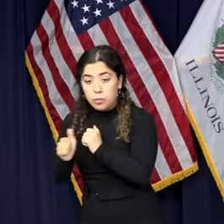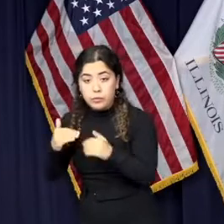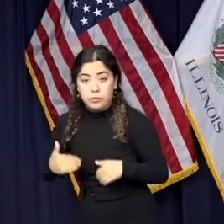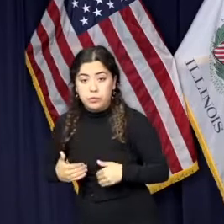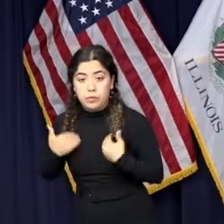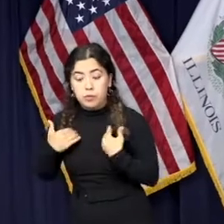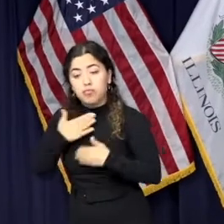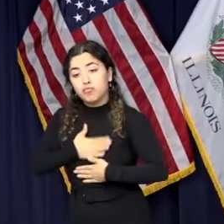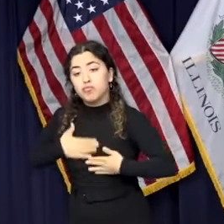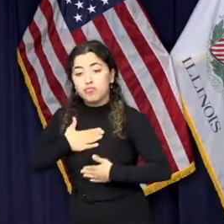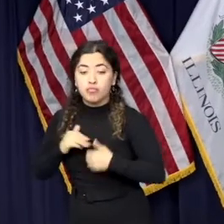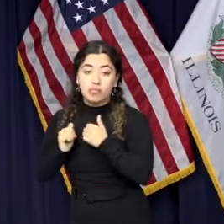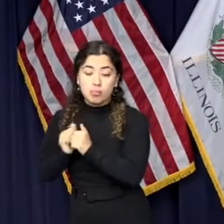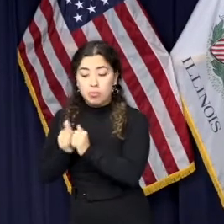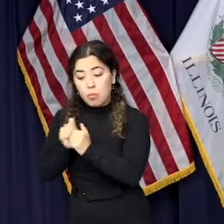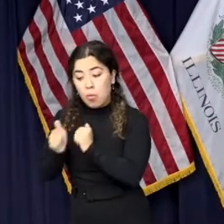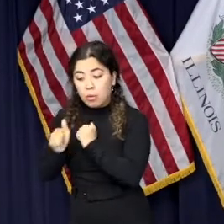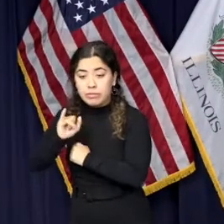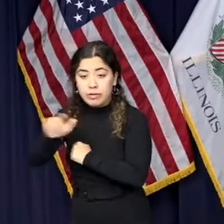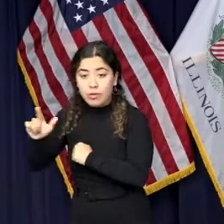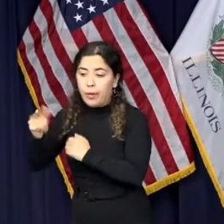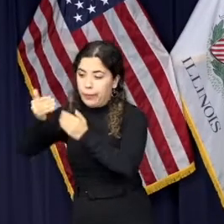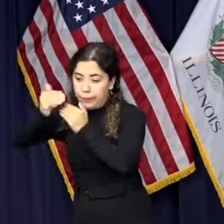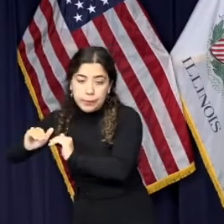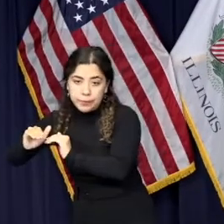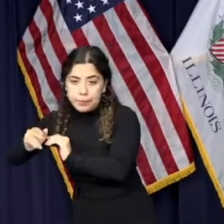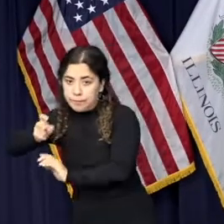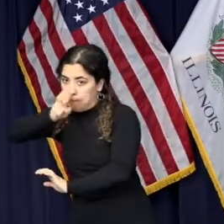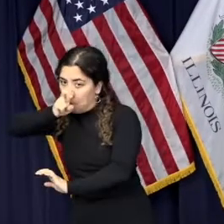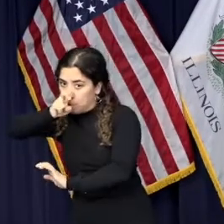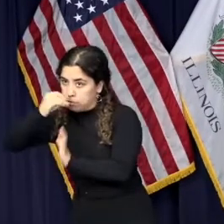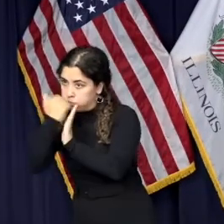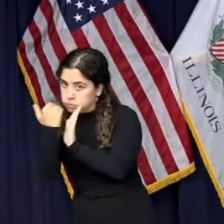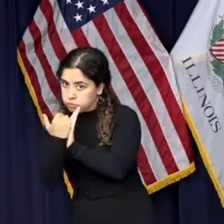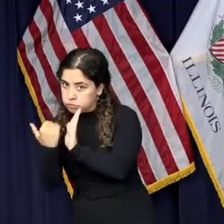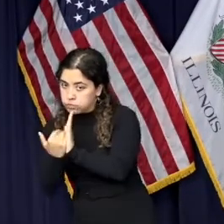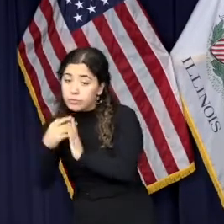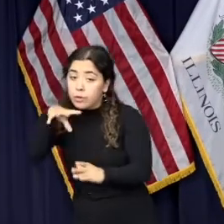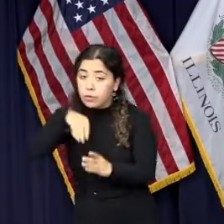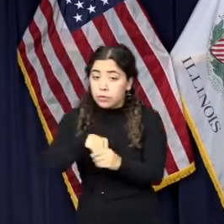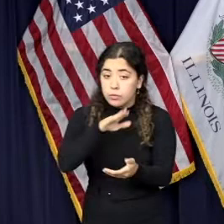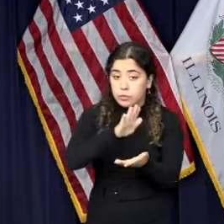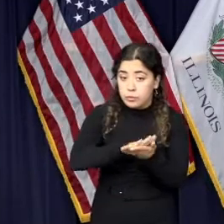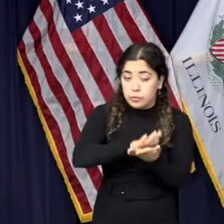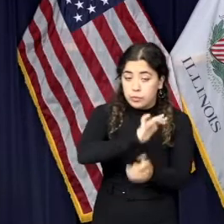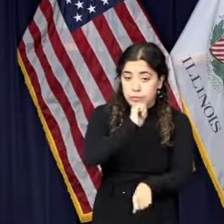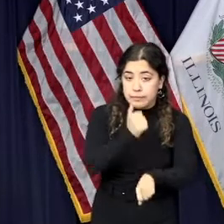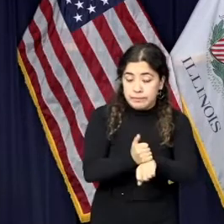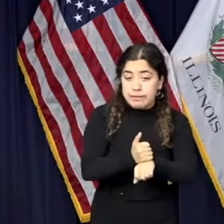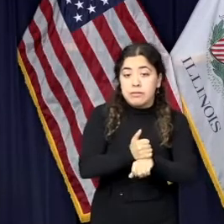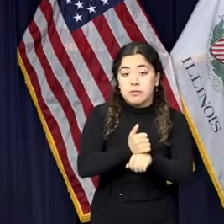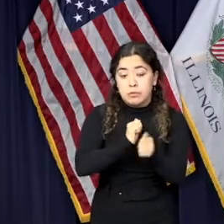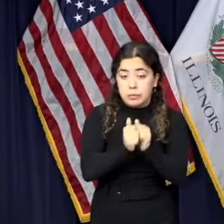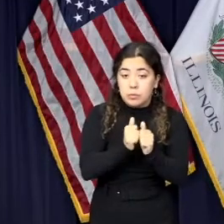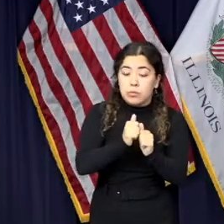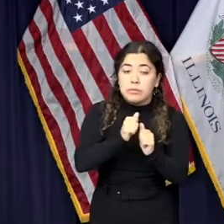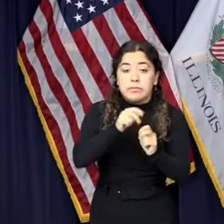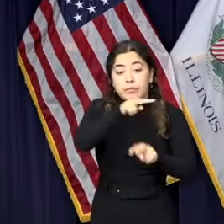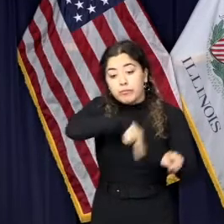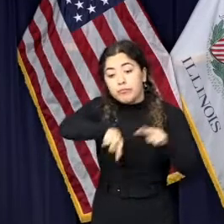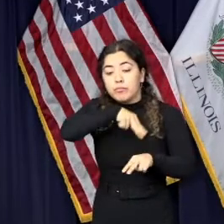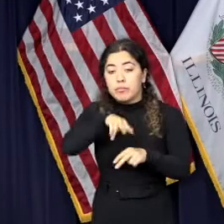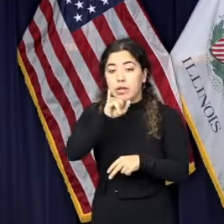Illinois. That includes school-based sports, such as those governed by the IHSA and